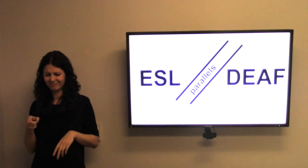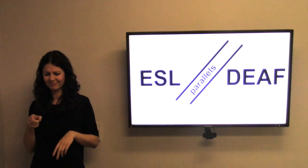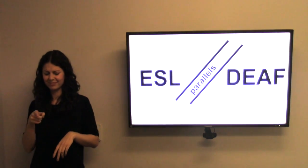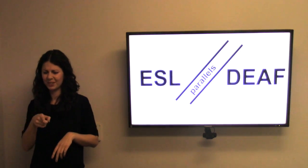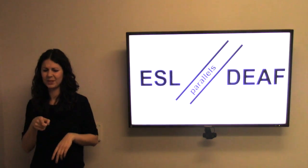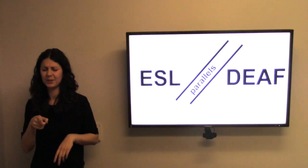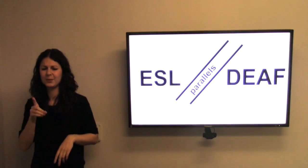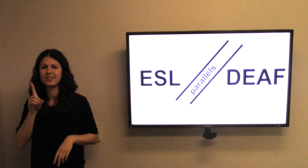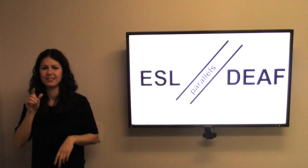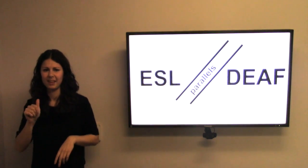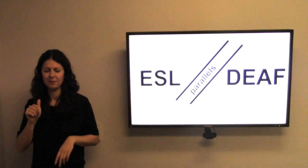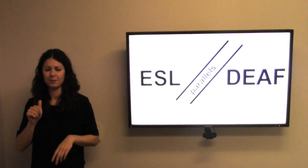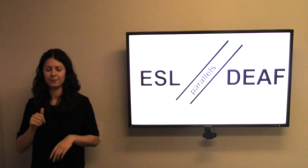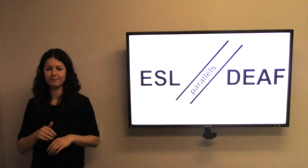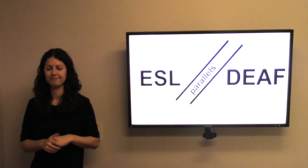disabled.